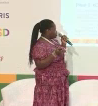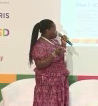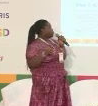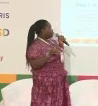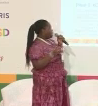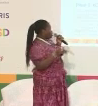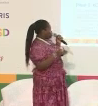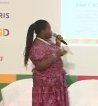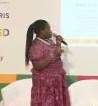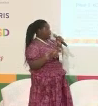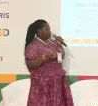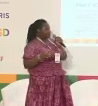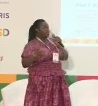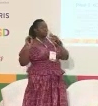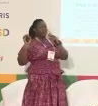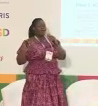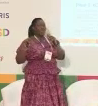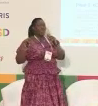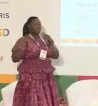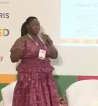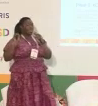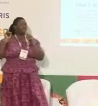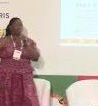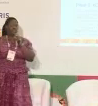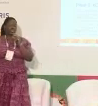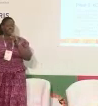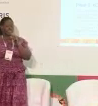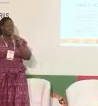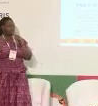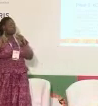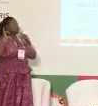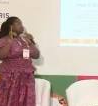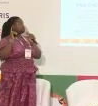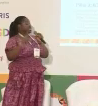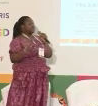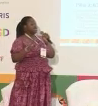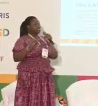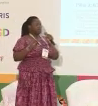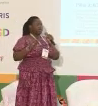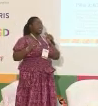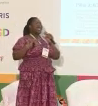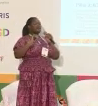we did this for public hospital staff. So remember how I mentioned that we have one clinic which